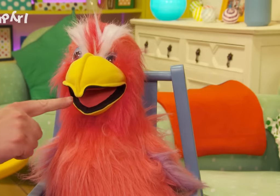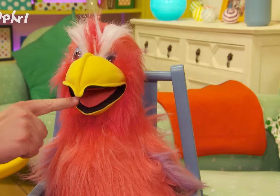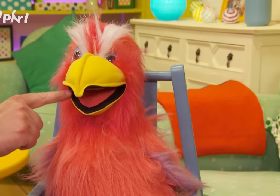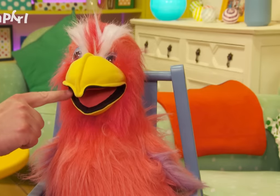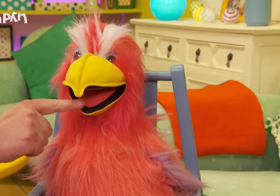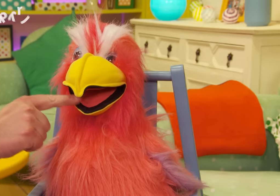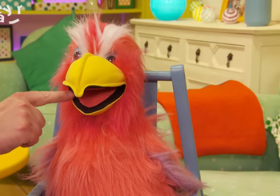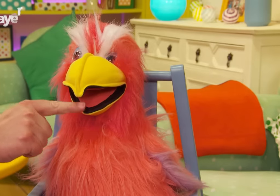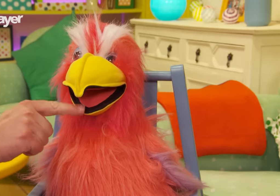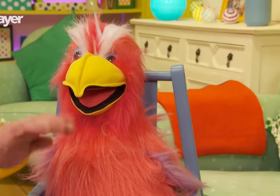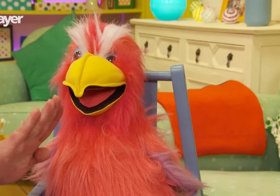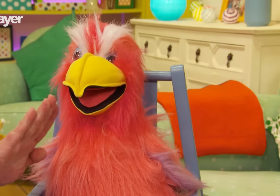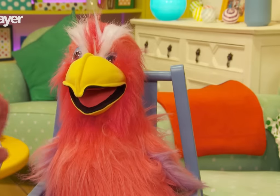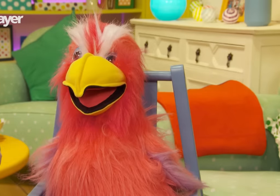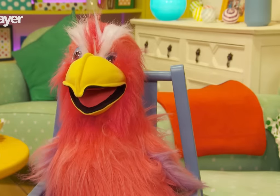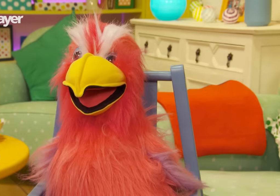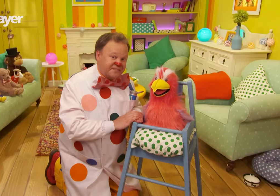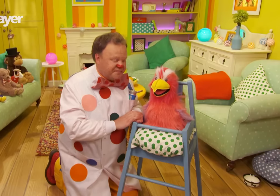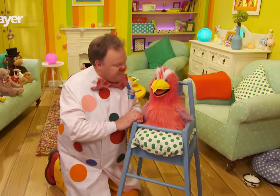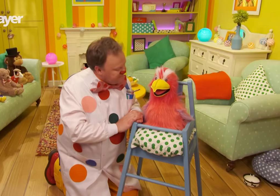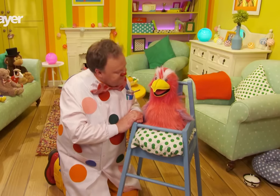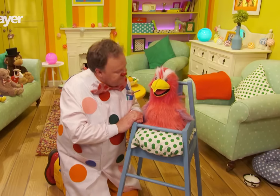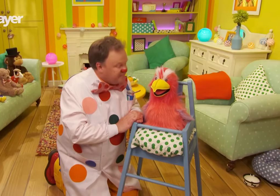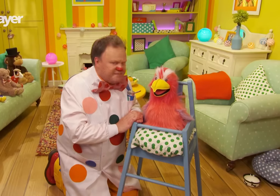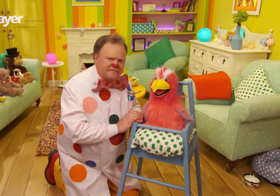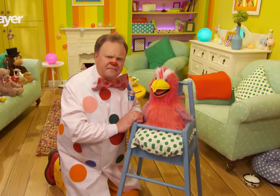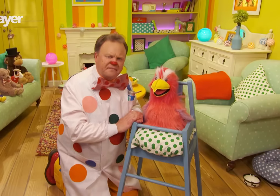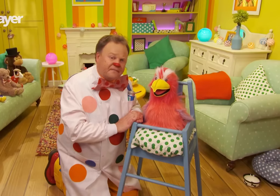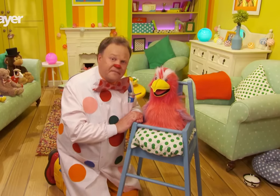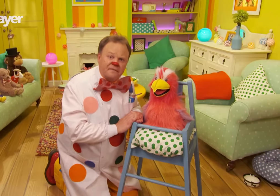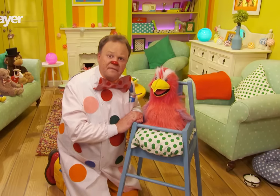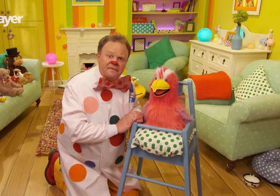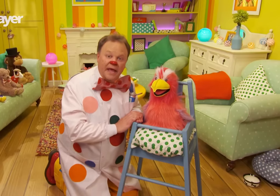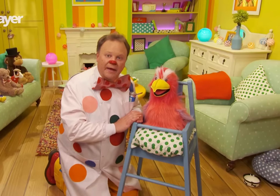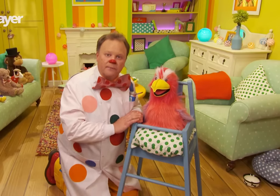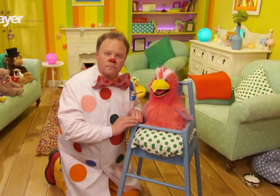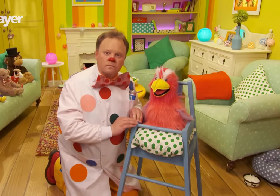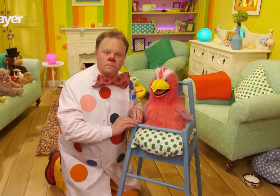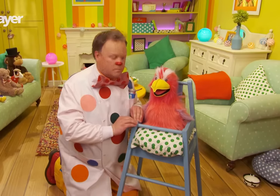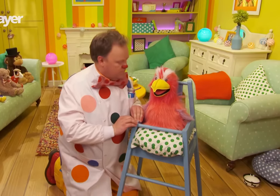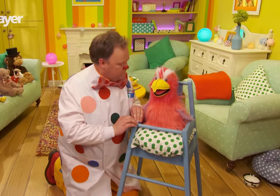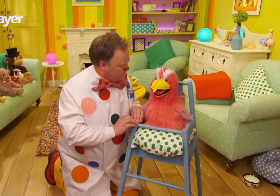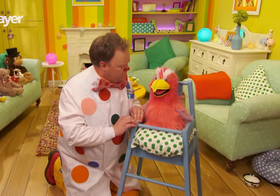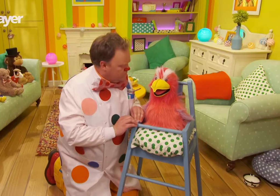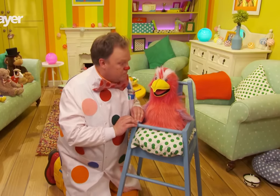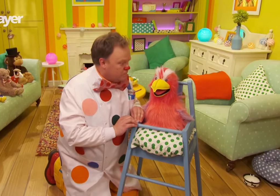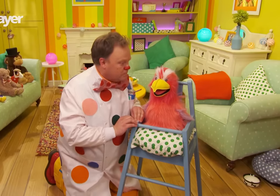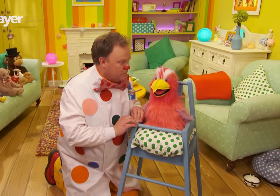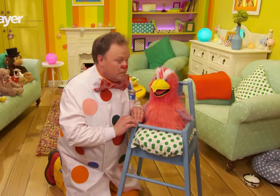no teeth. Don't worry, Dentist Tumble. Parrots like Mrs. Squawk don't have